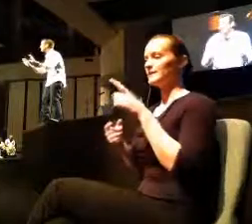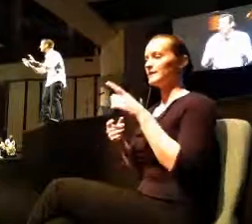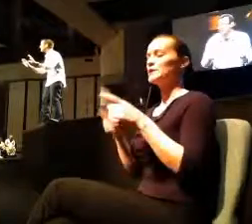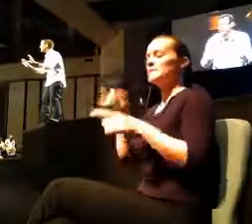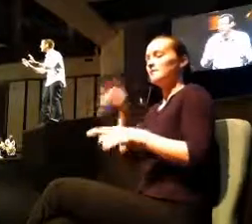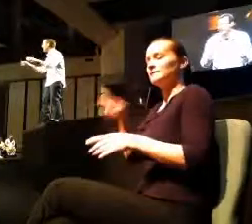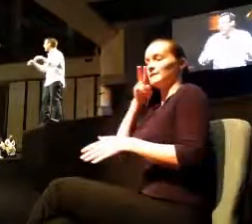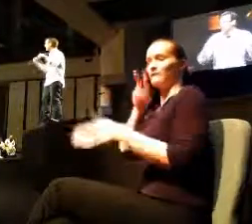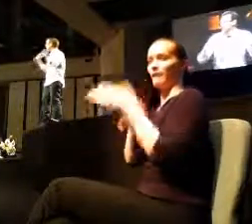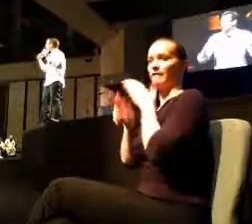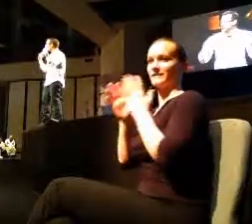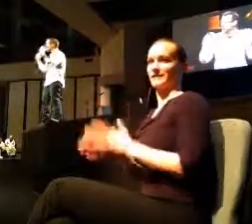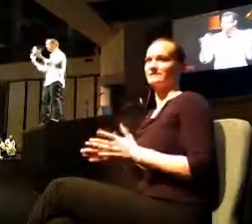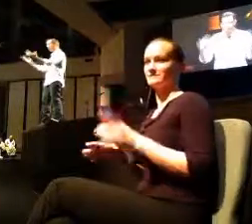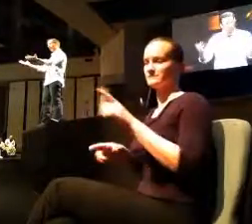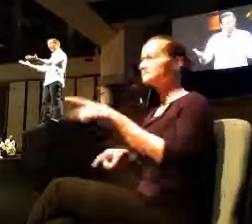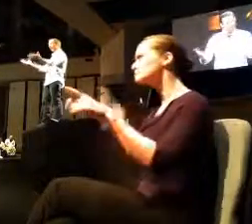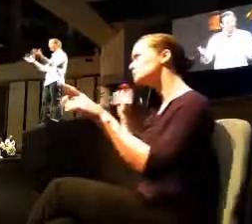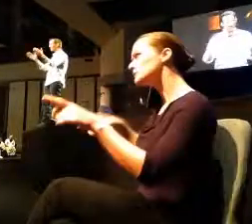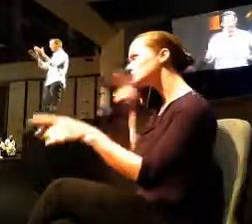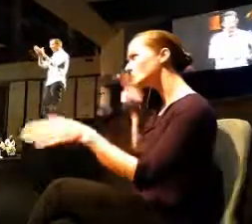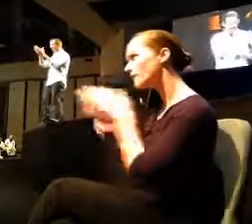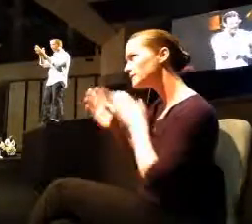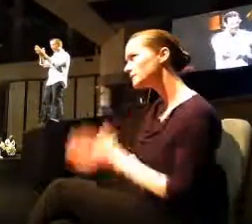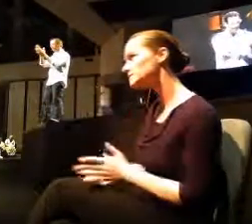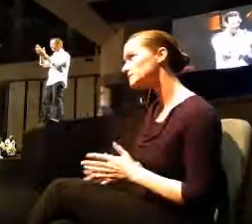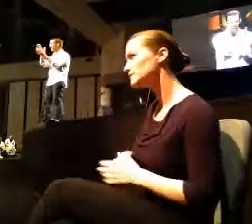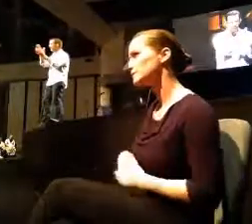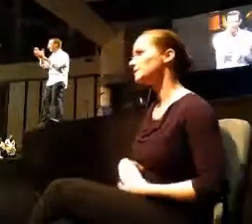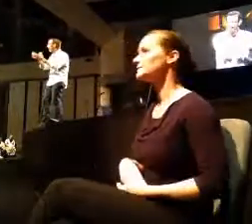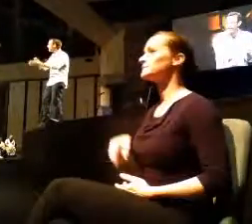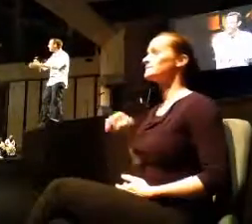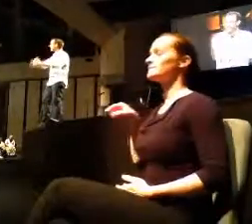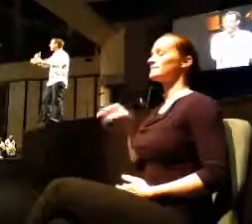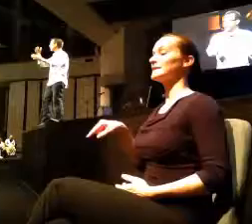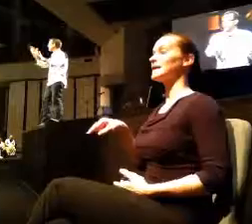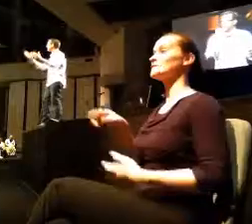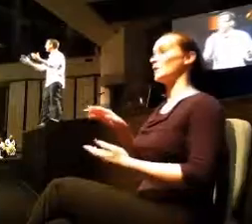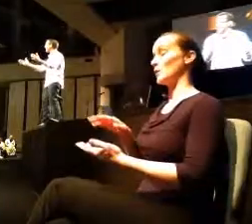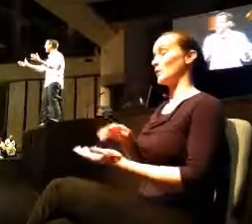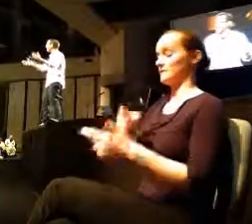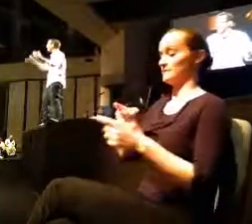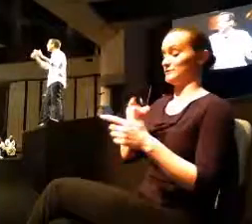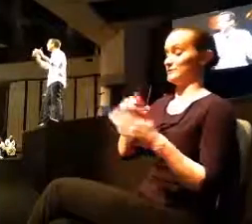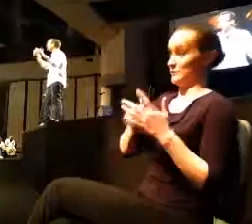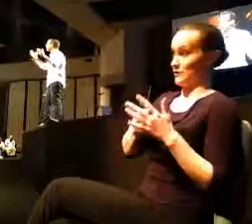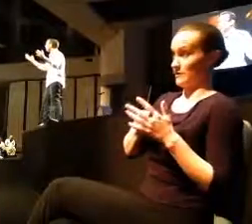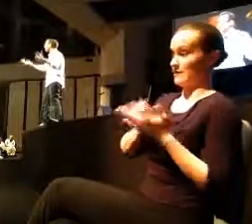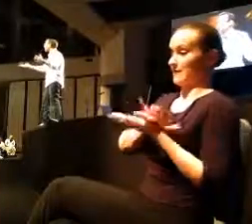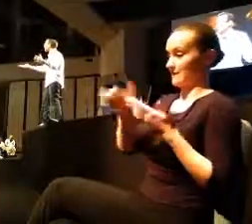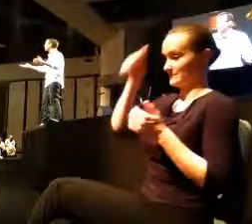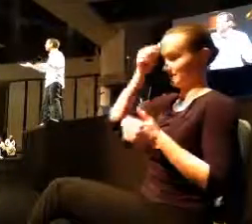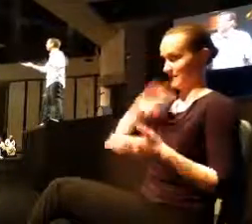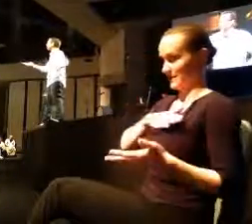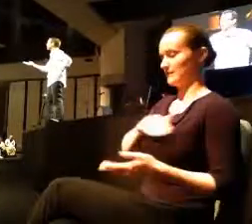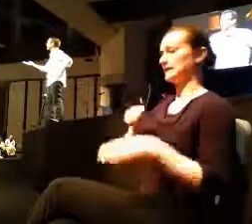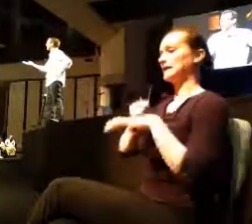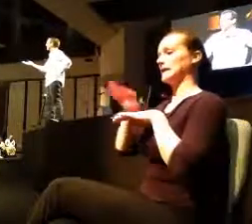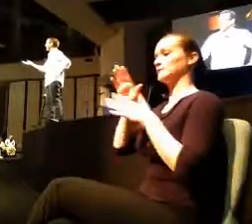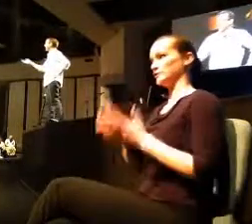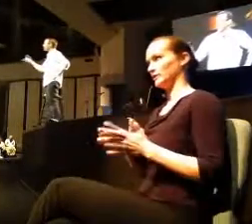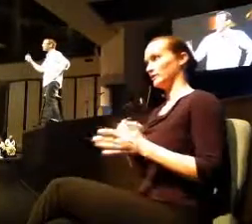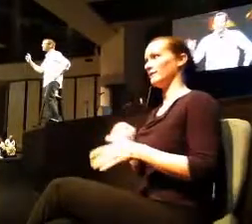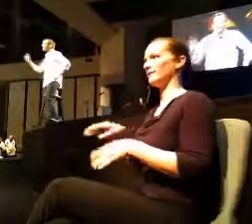prophet, to be able to tell. And she goes, you must be a prophet. And all of a sudden, he goes from being a kind man to a kind of counselor to this prophet who